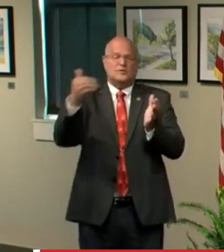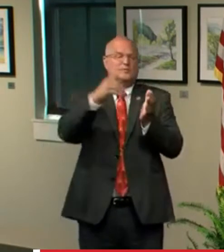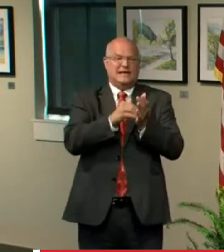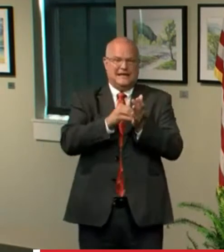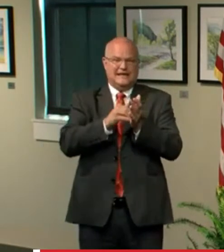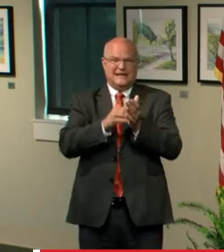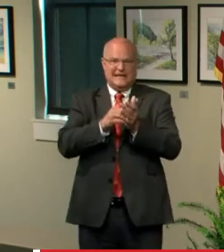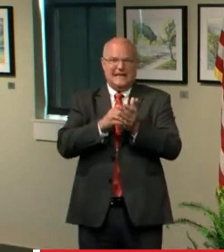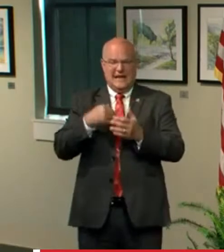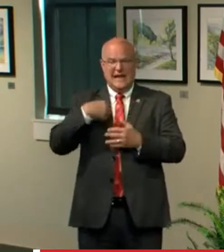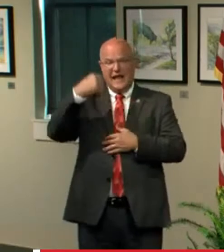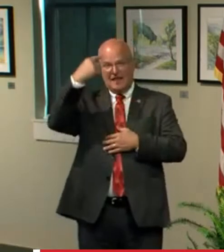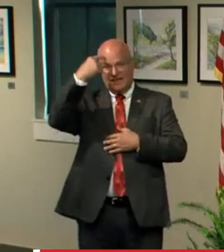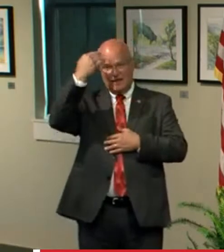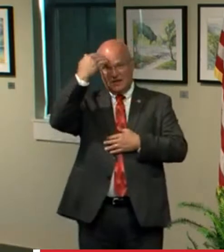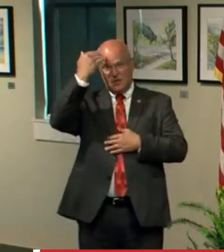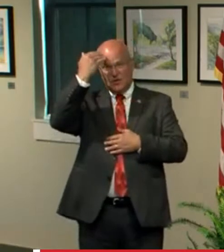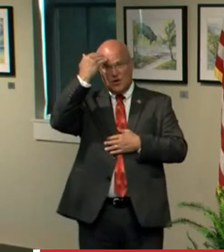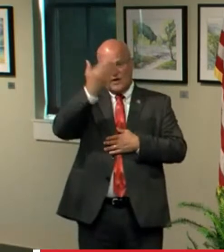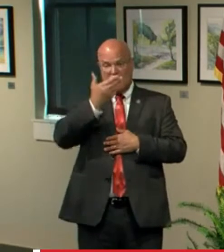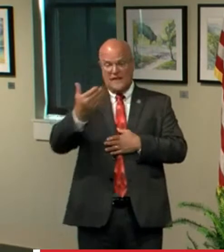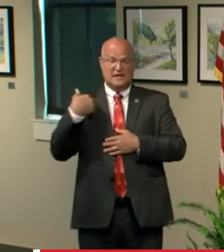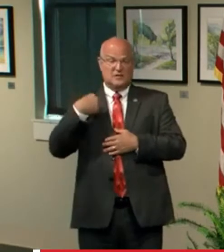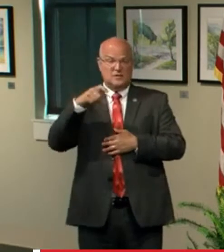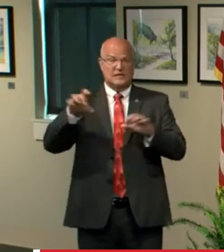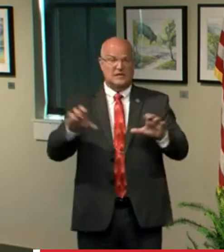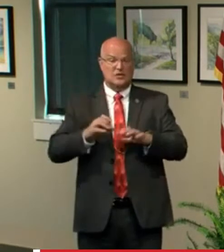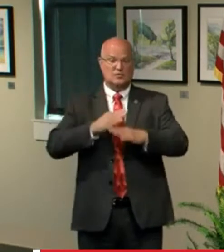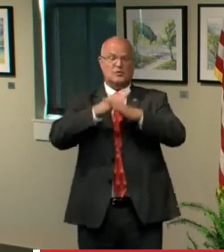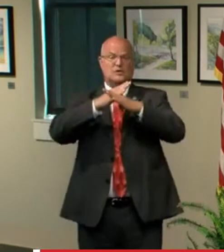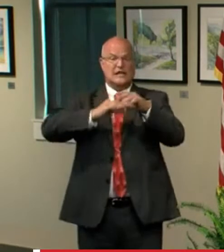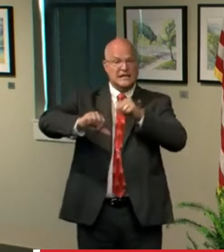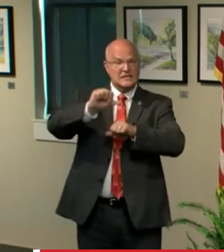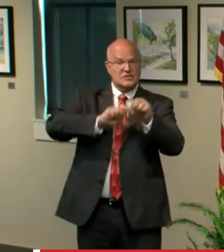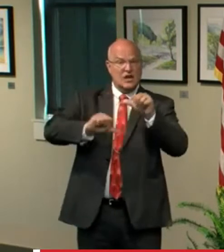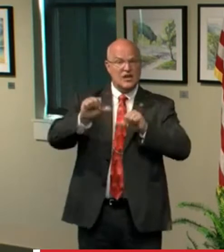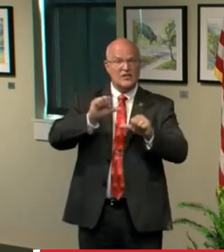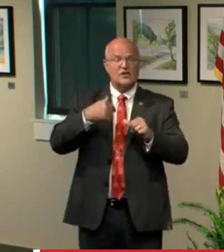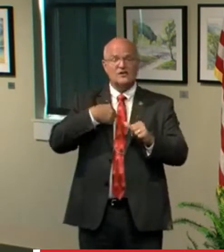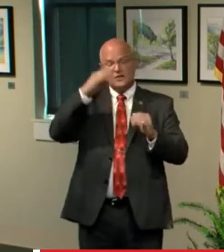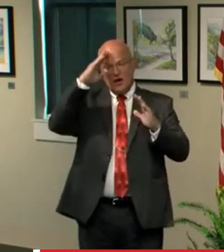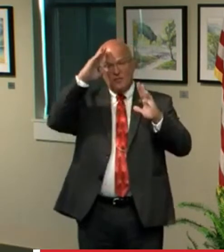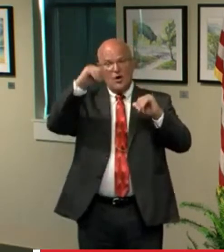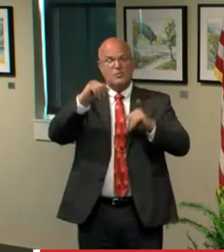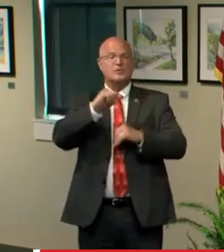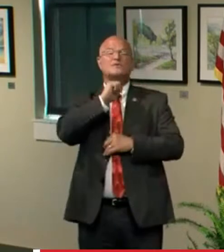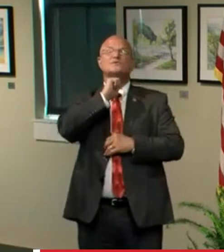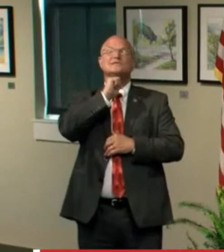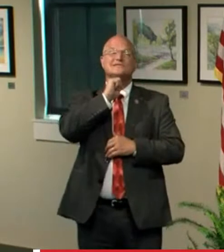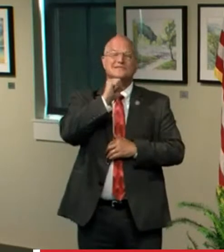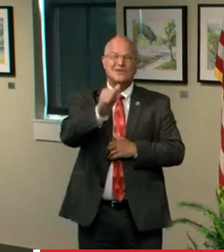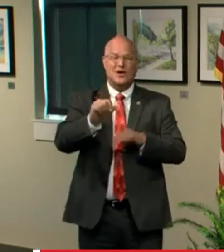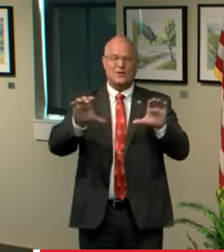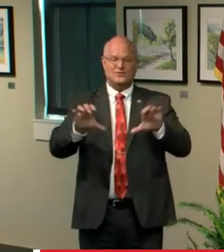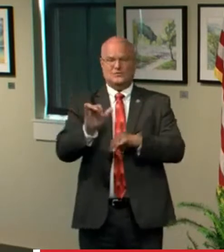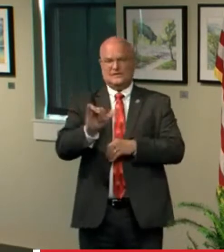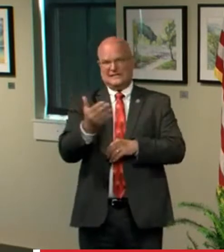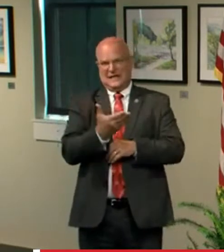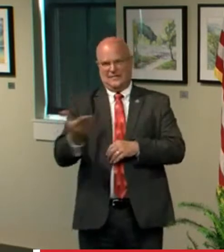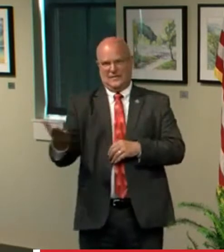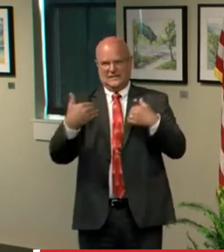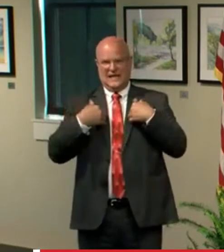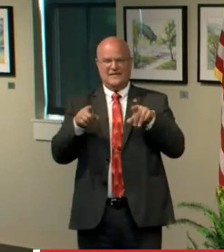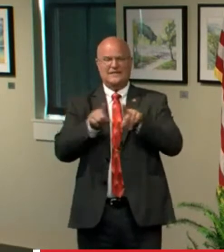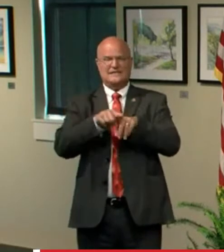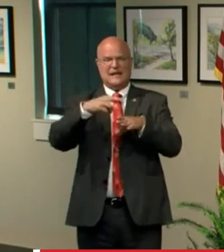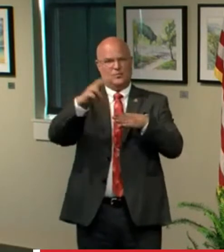repeat. And I think we all know the things that we need to do to protect each other, so I hope that we don't do the same things and